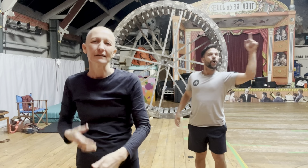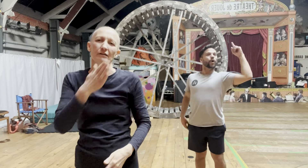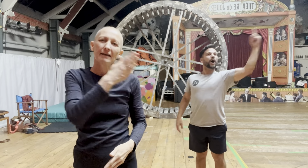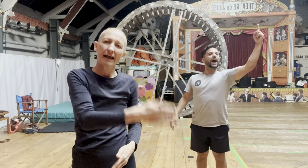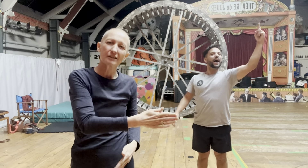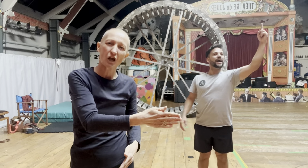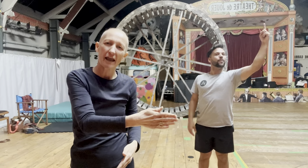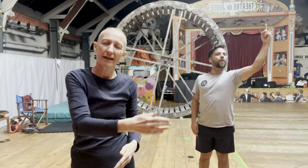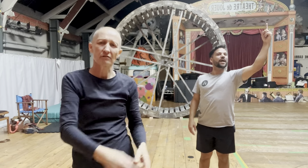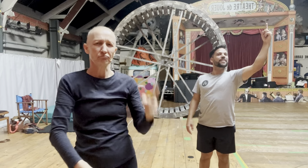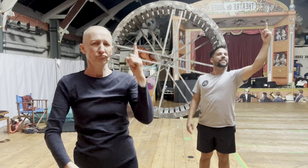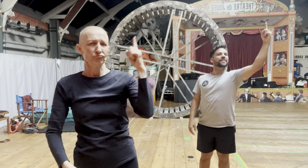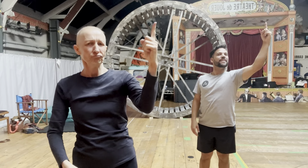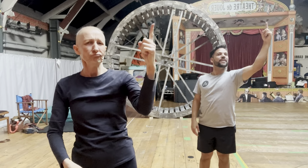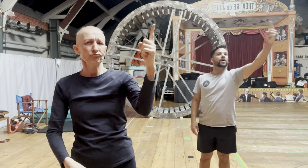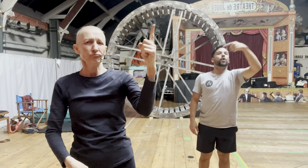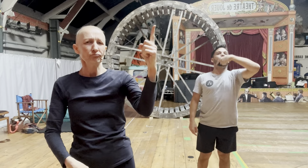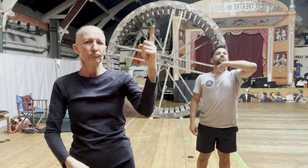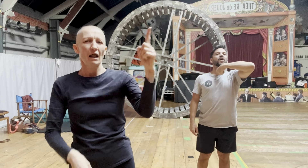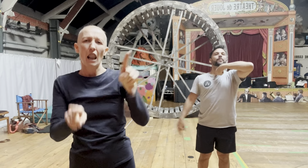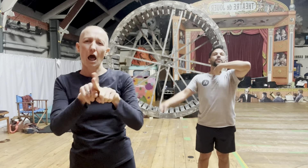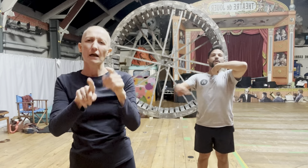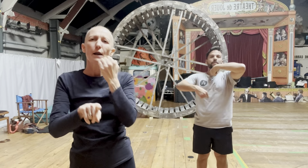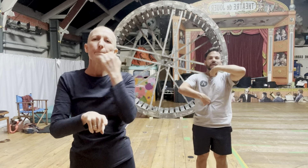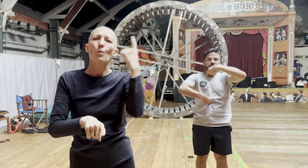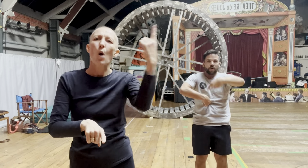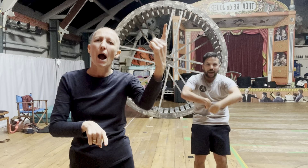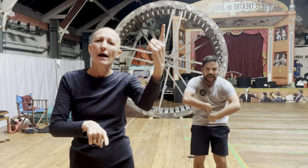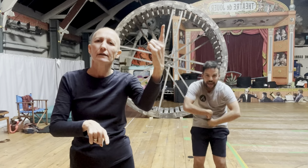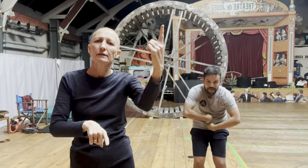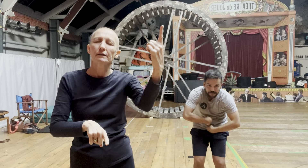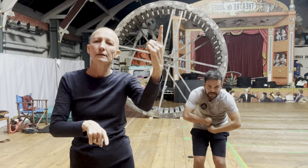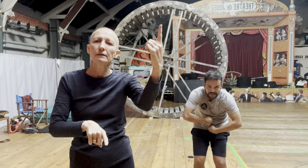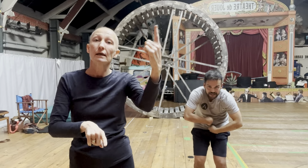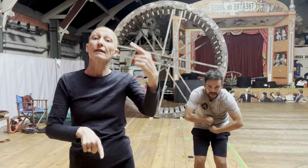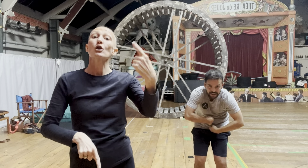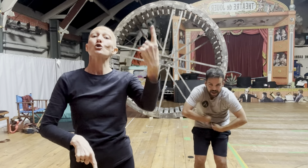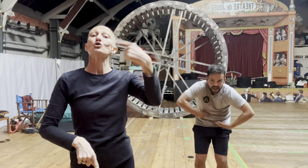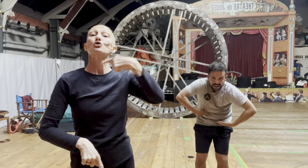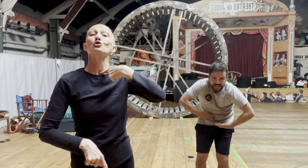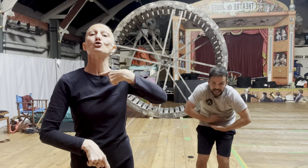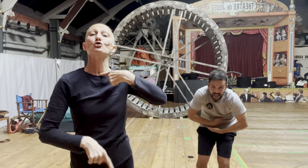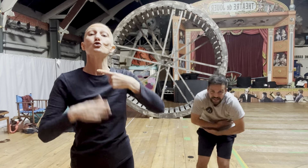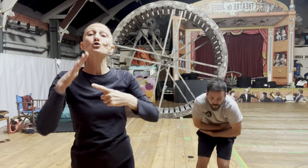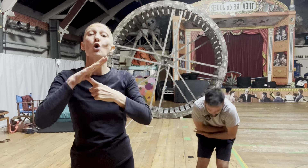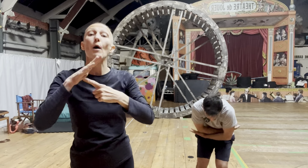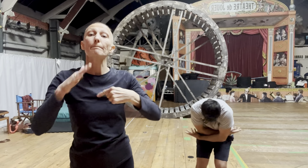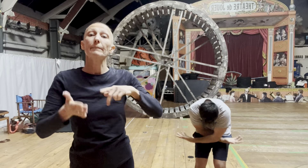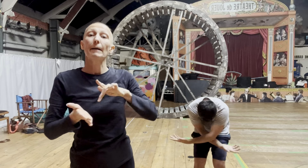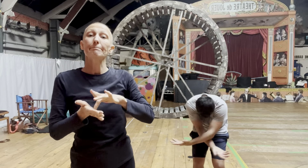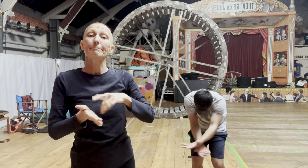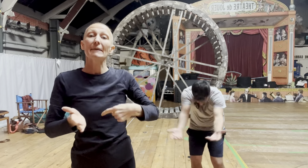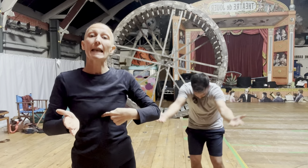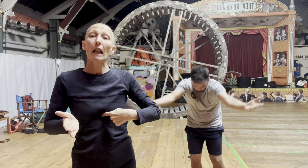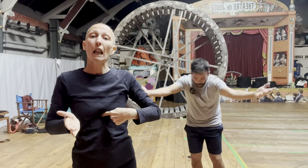a high one, a top, middle, and end button. Slice the waist, open